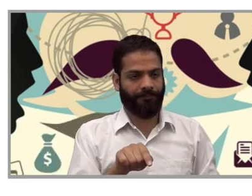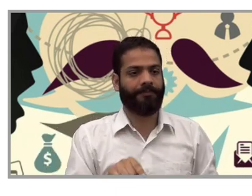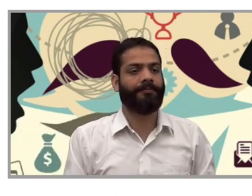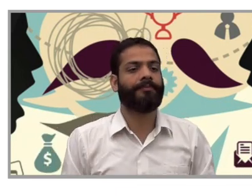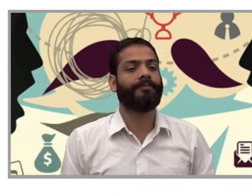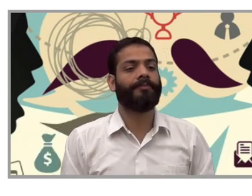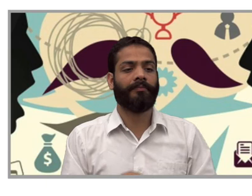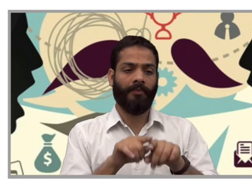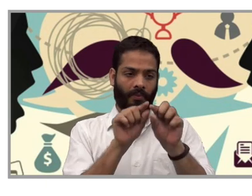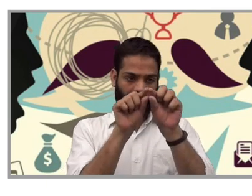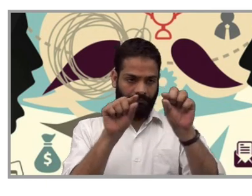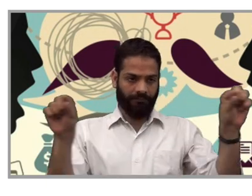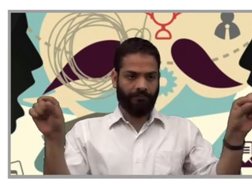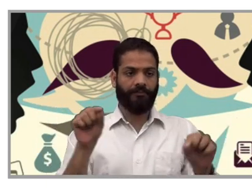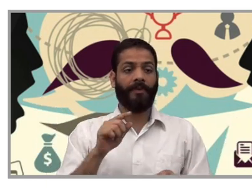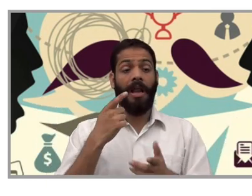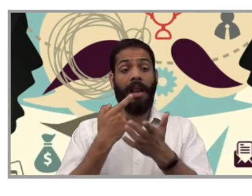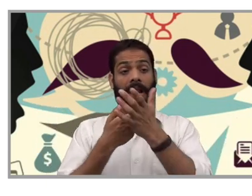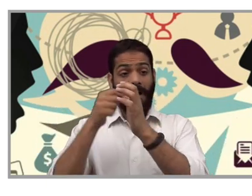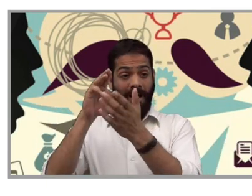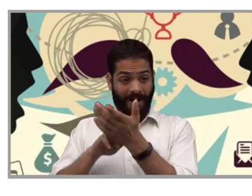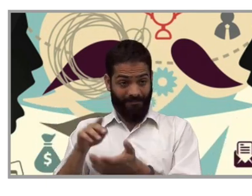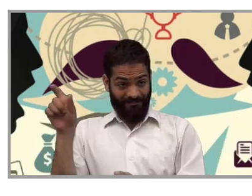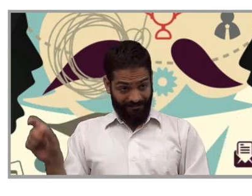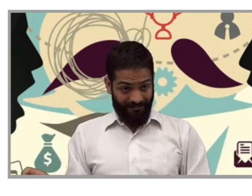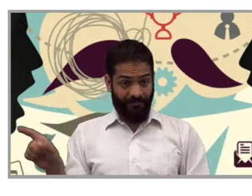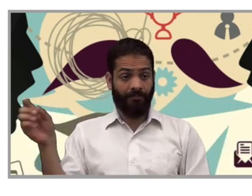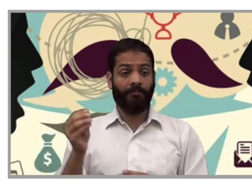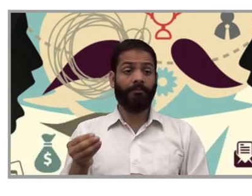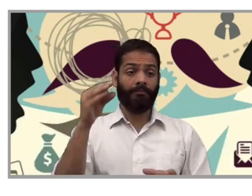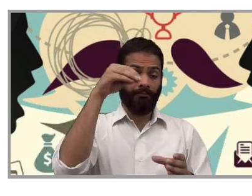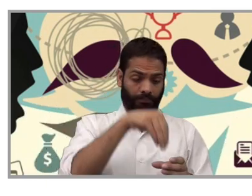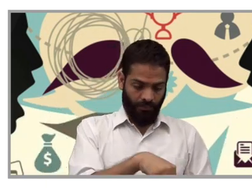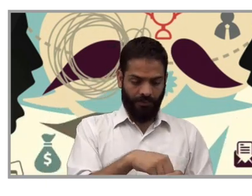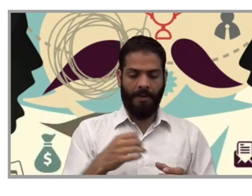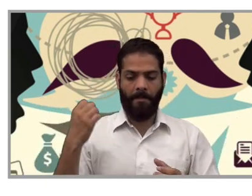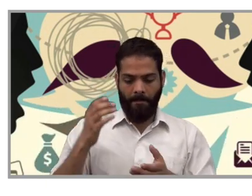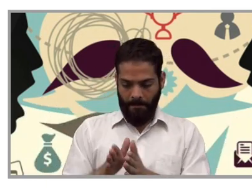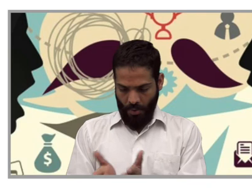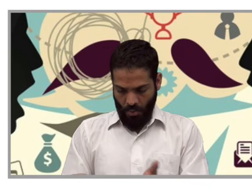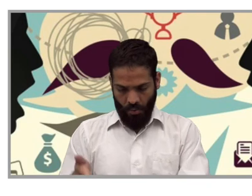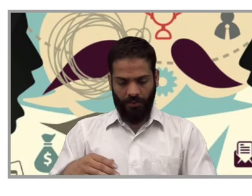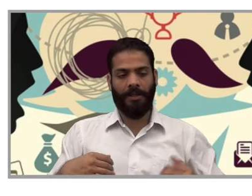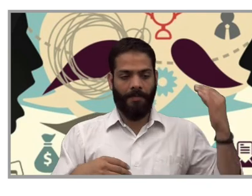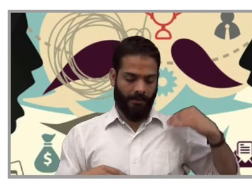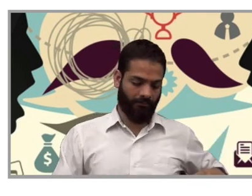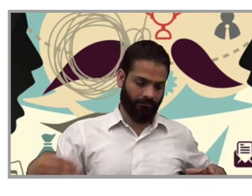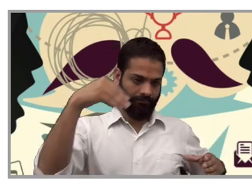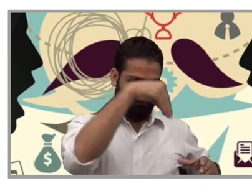For example, Ram puts a bag in a box.